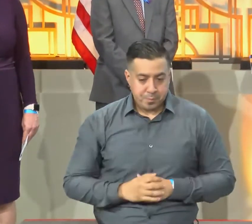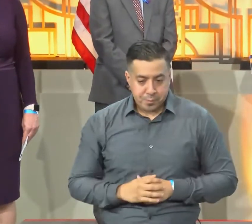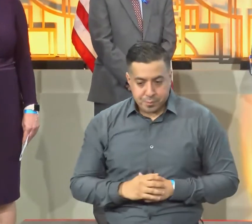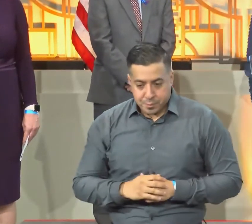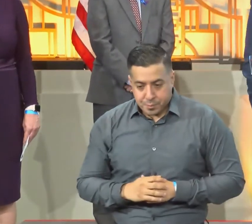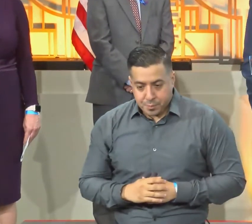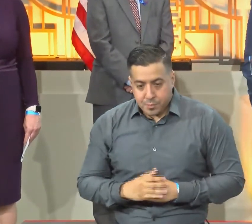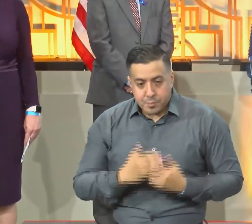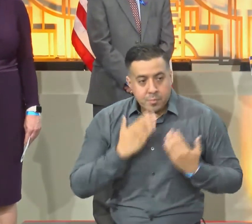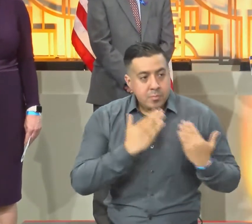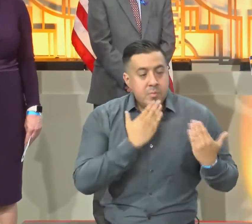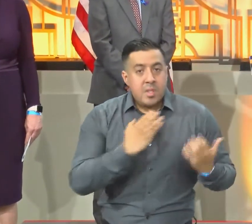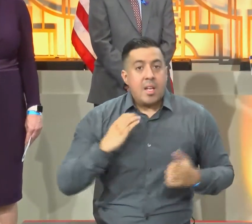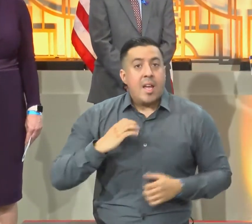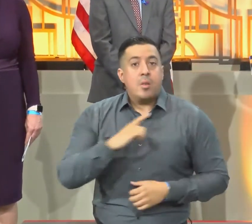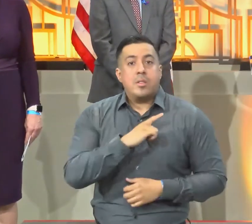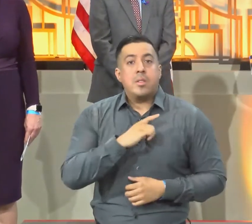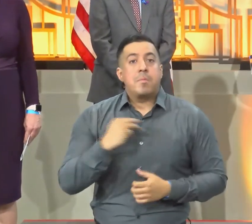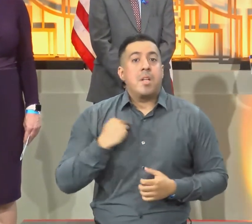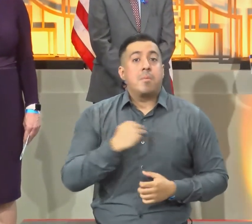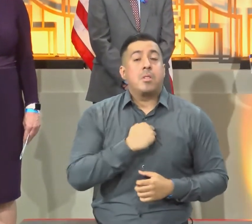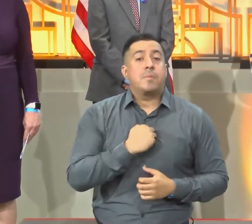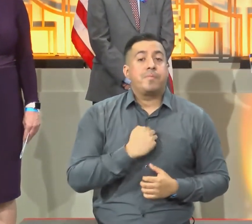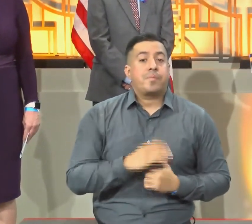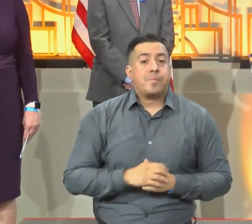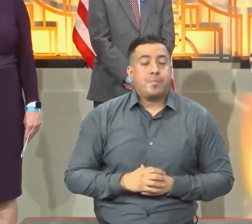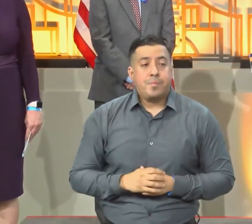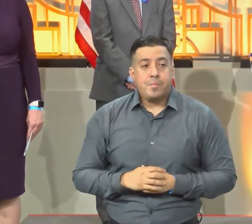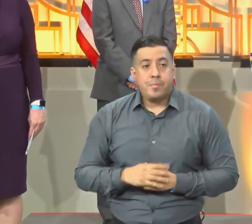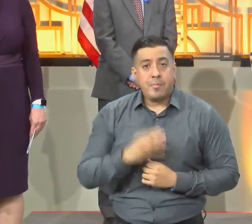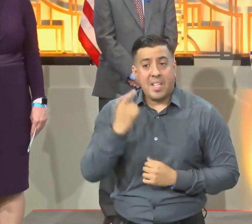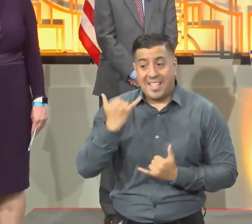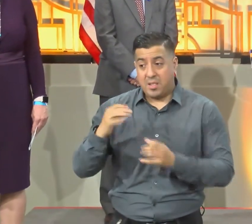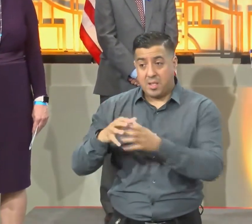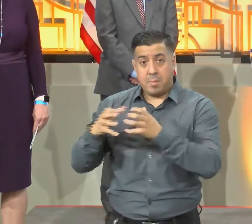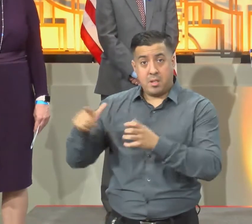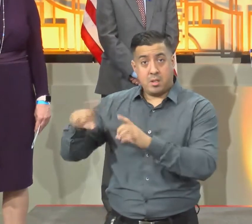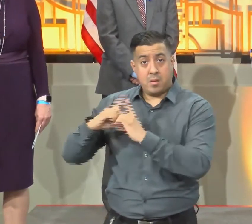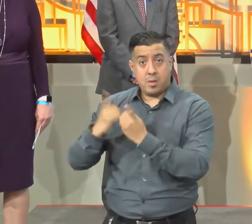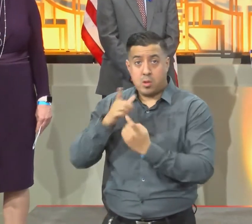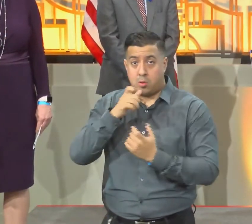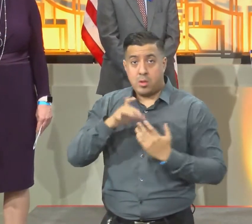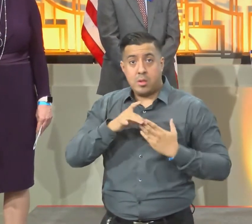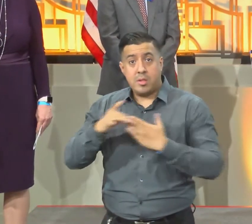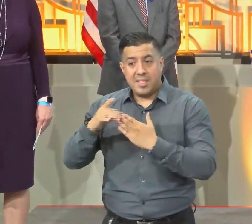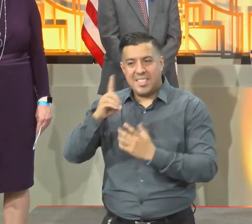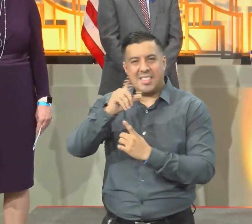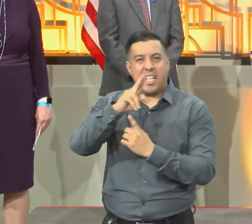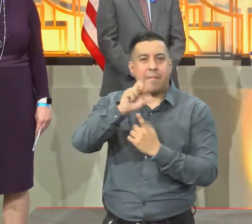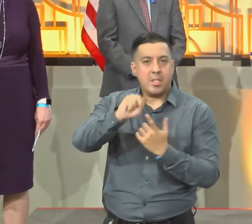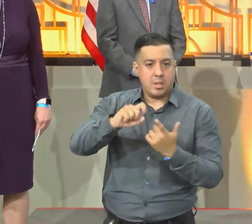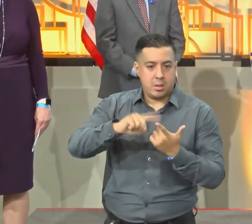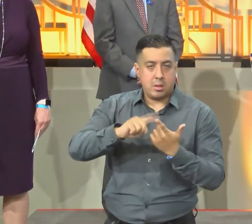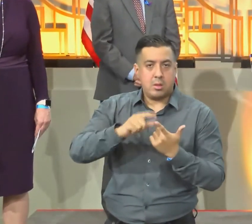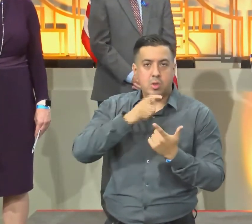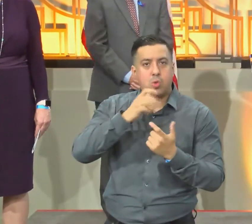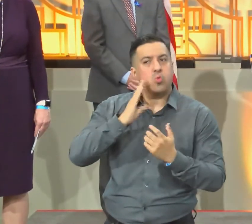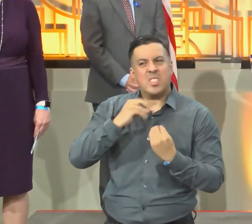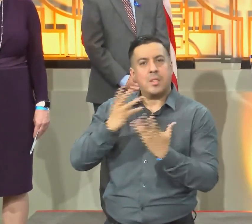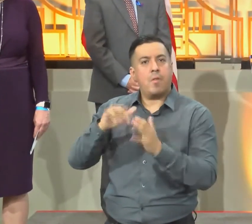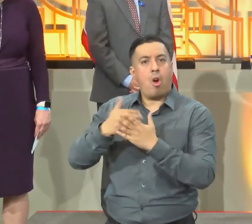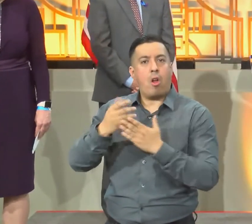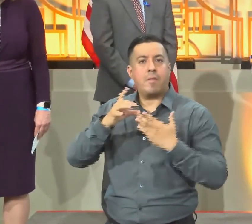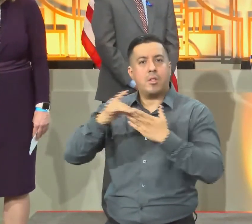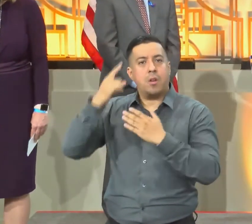Thank you, Council Member. And the expanded division will be led by Meena Patel Davis, who has provided leadership to the